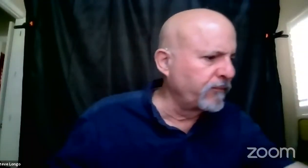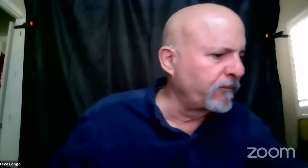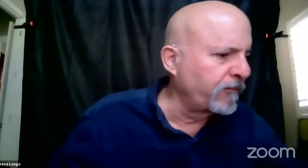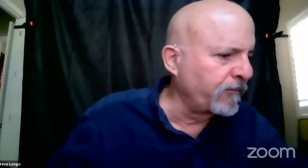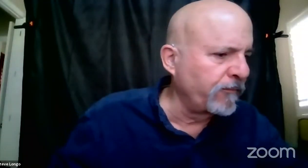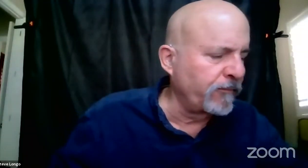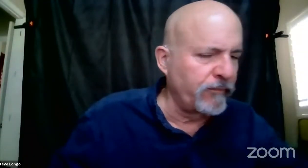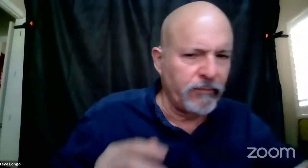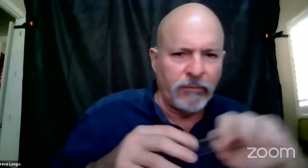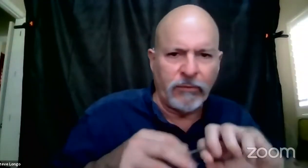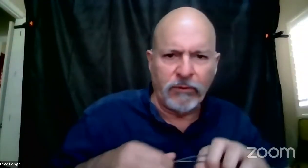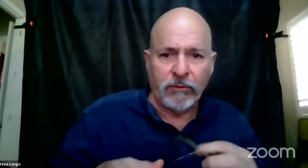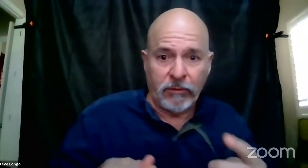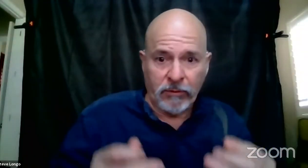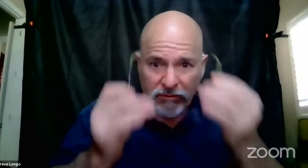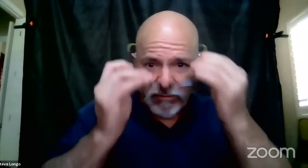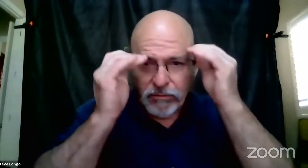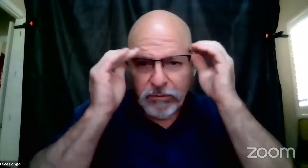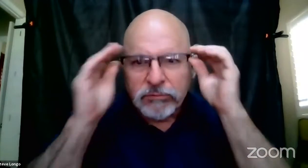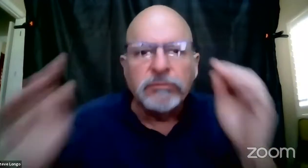I would also like to share my screen. Give me one moment.